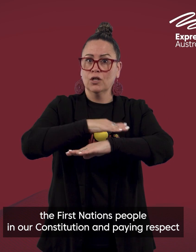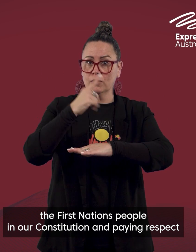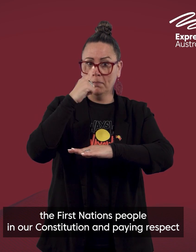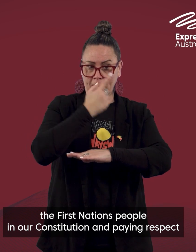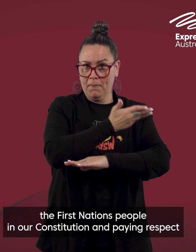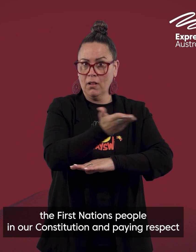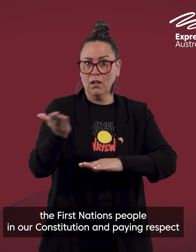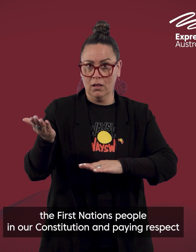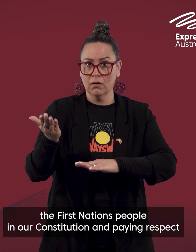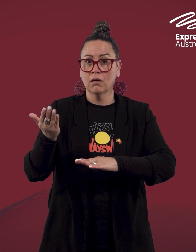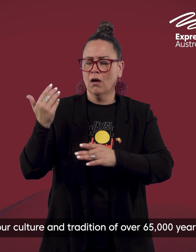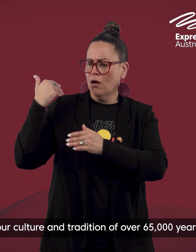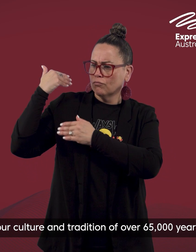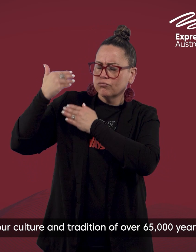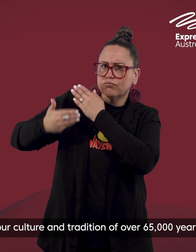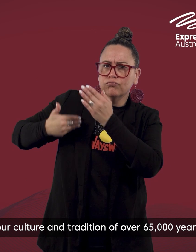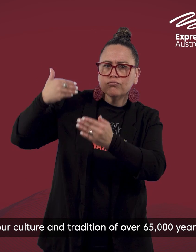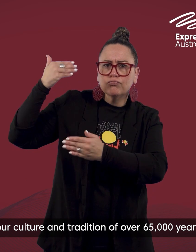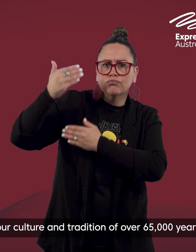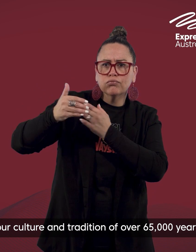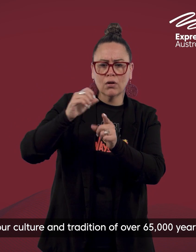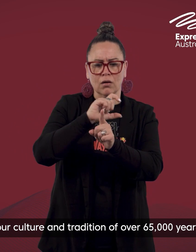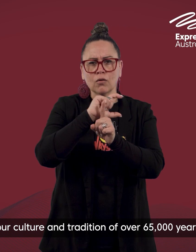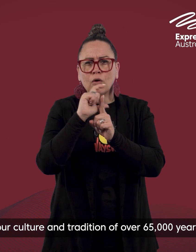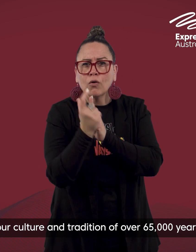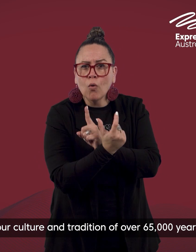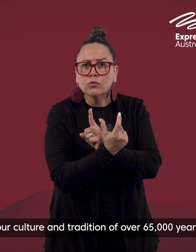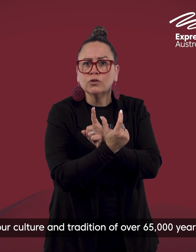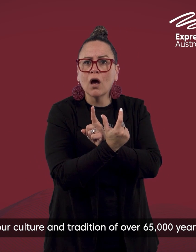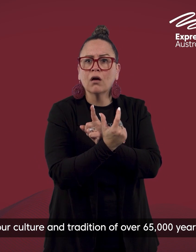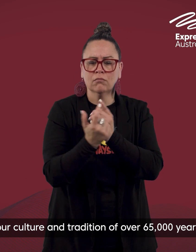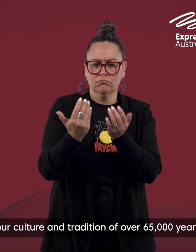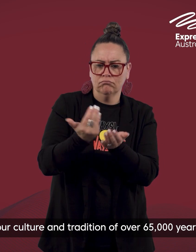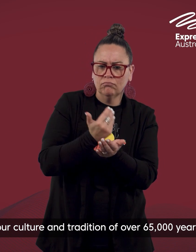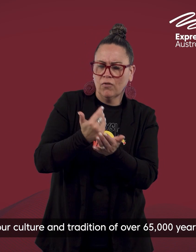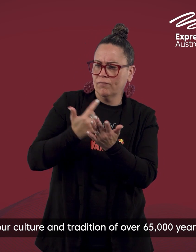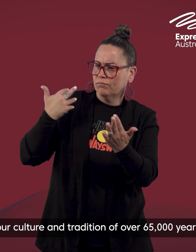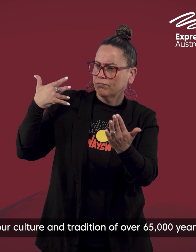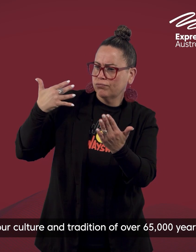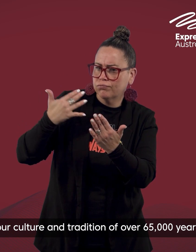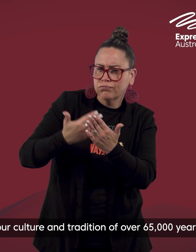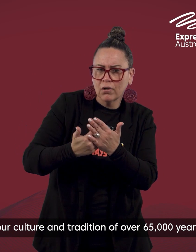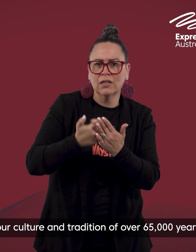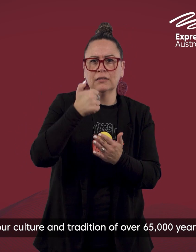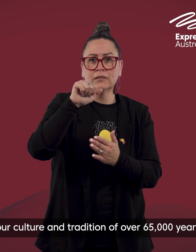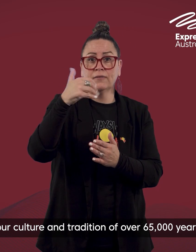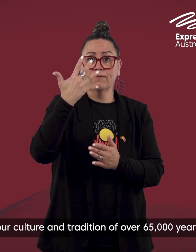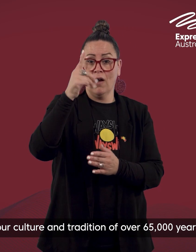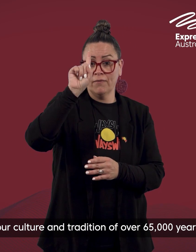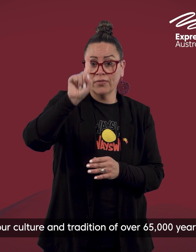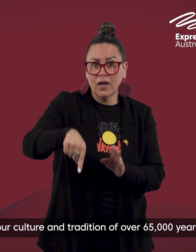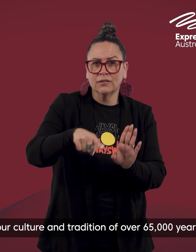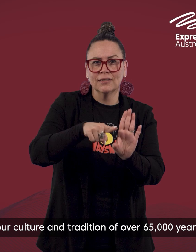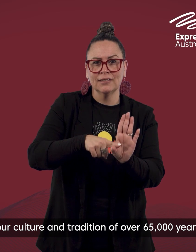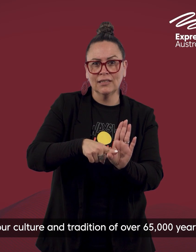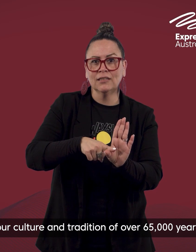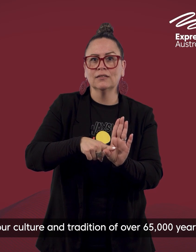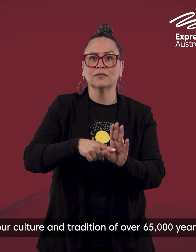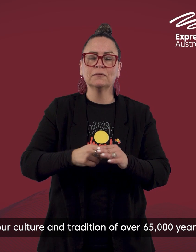paying respect to our culture and tradition for over 65,000 years.